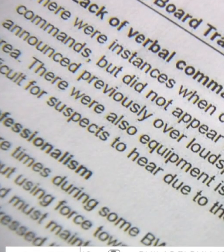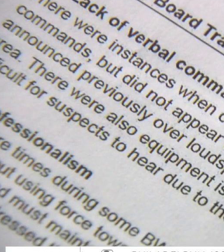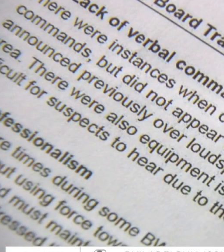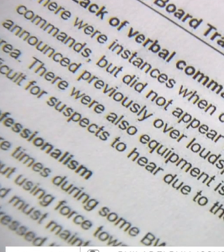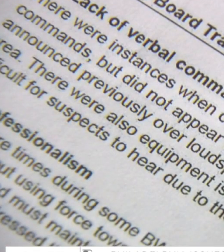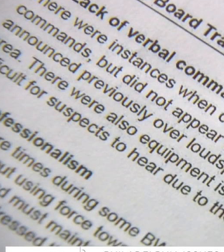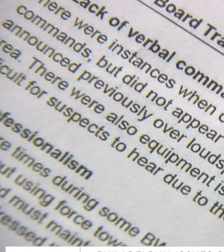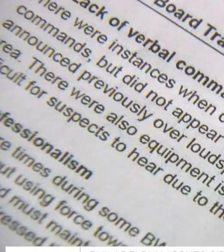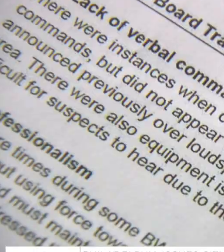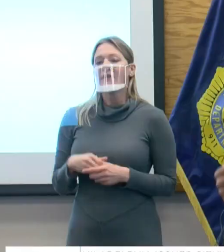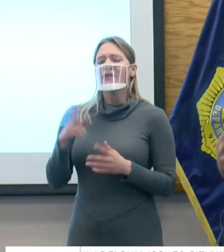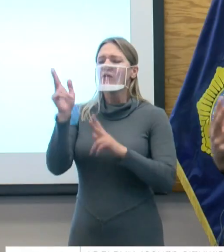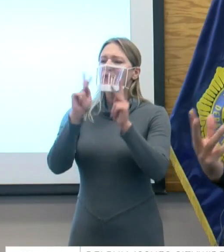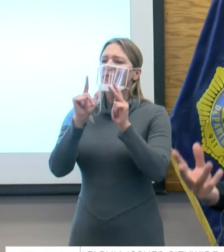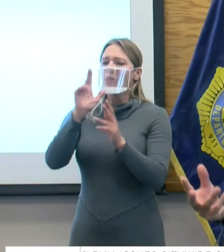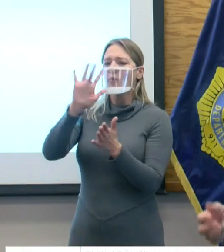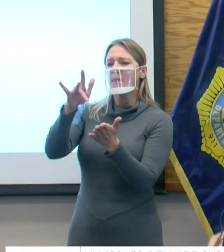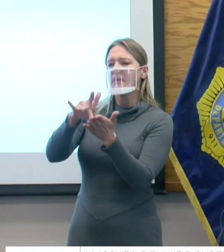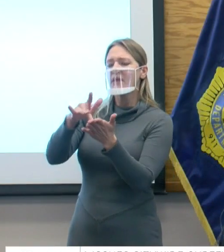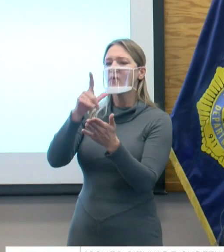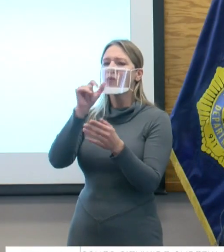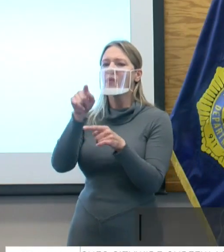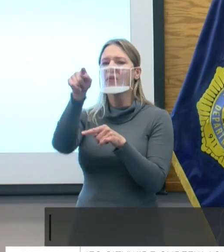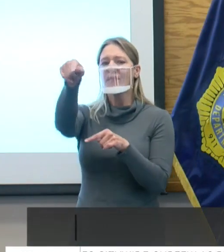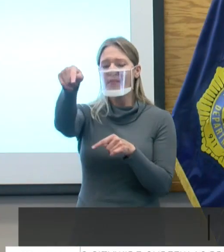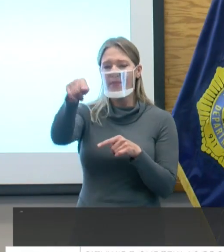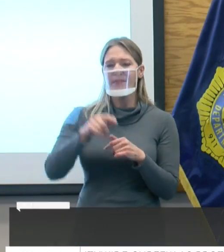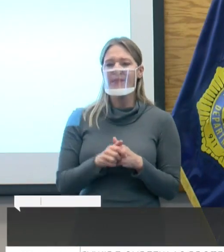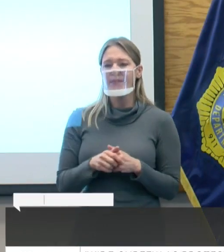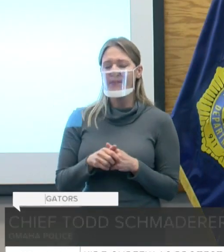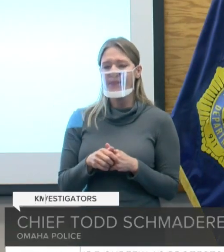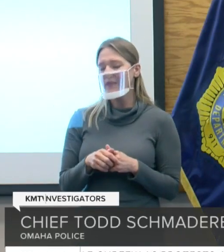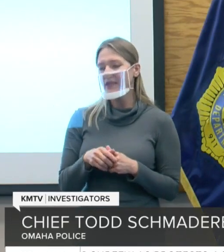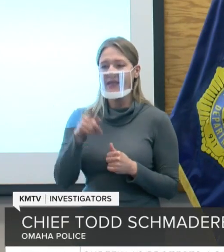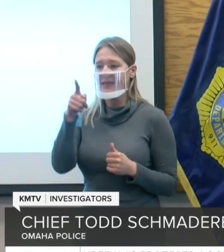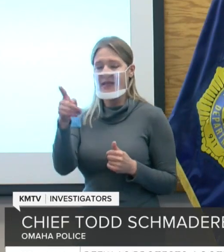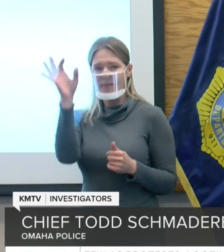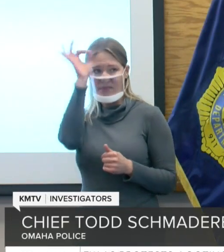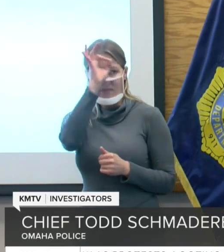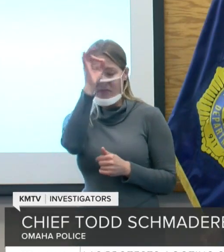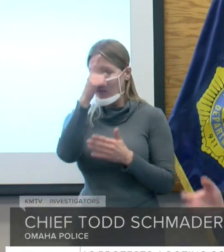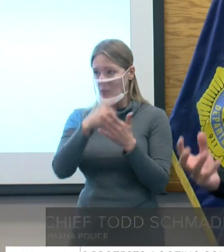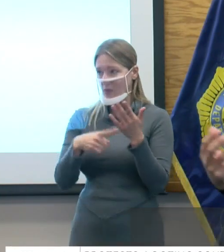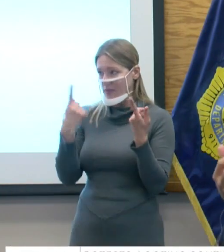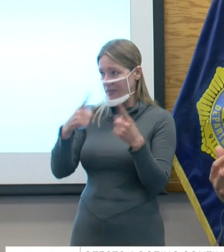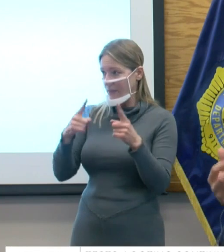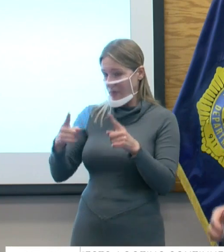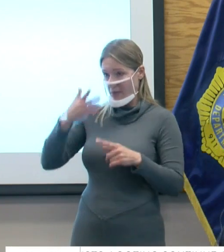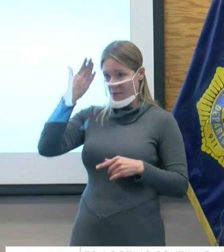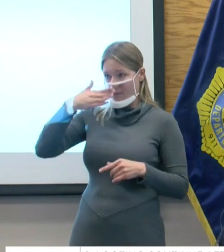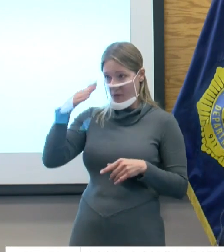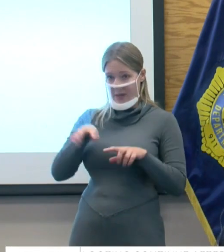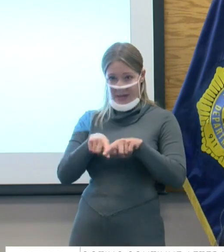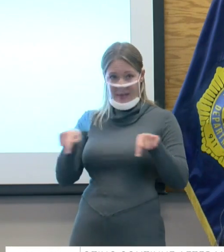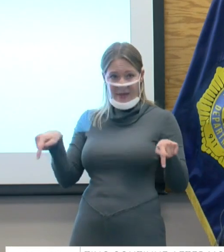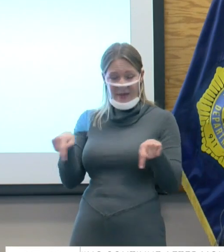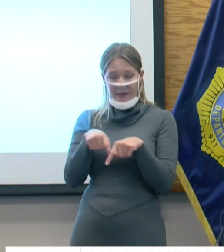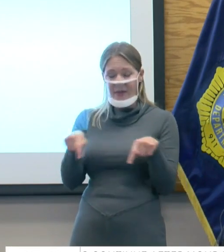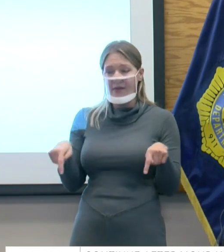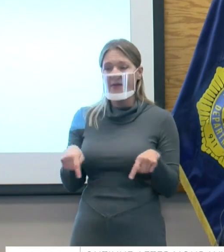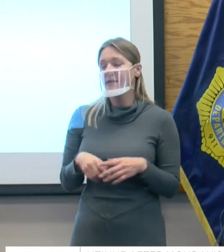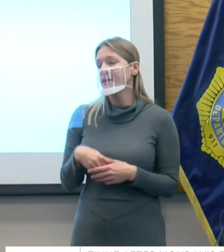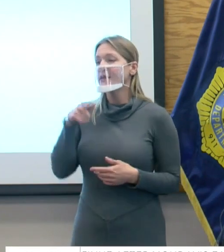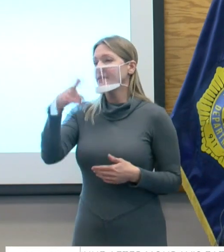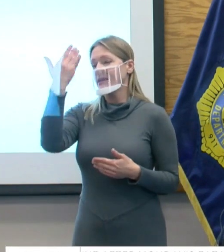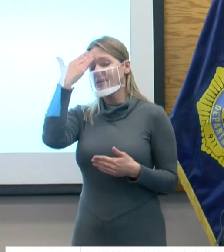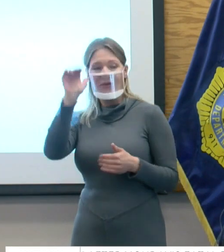pepper balls. So those in the middle, those in the heavy crowd, those in the rear did not know what was going on in the front, did not know what the police